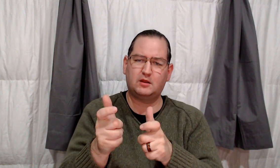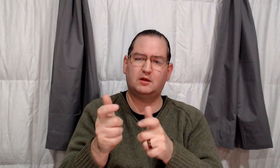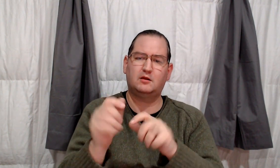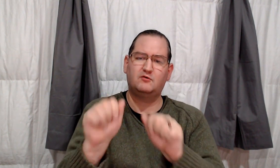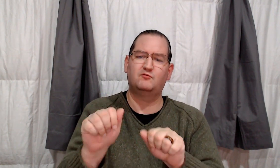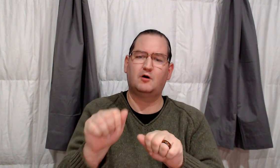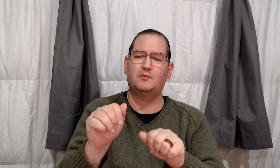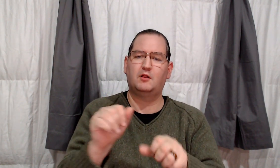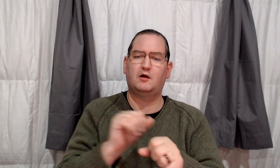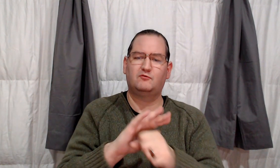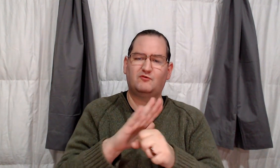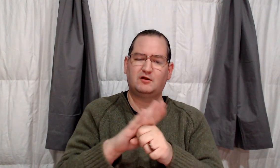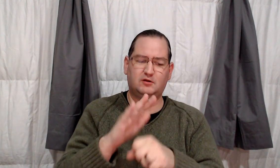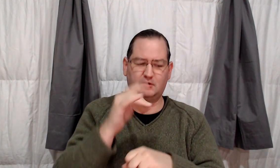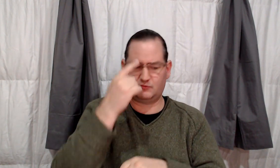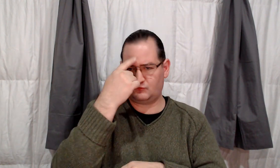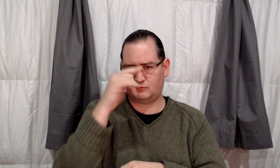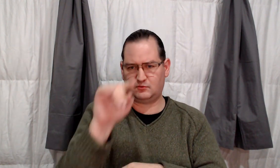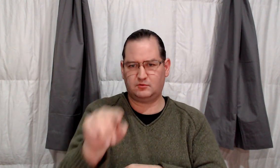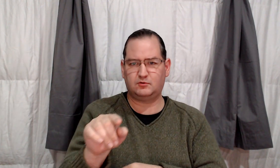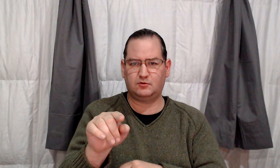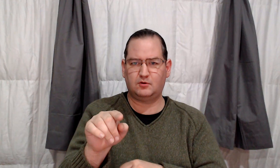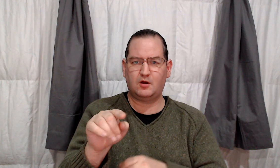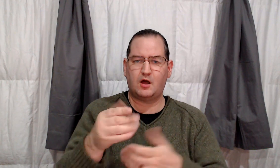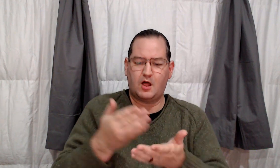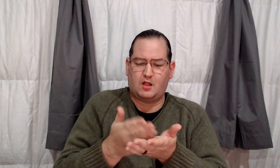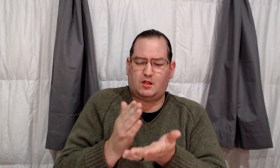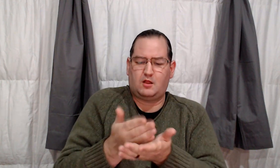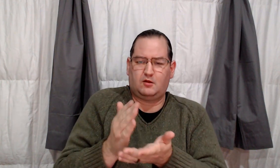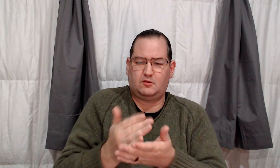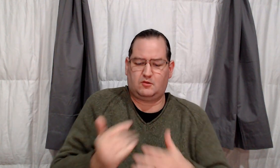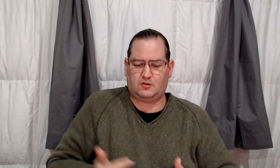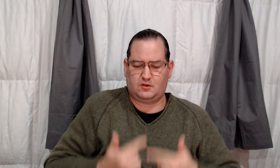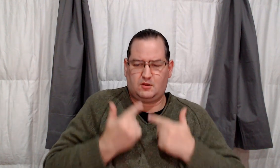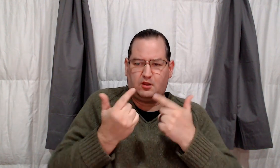that will allow you to have the life, the health, the freedom that you want.